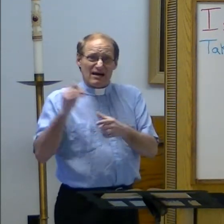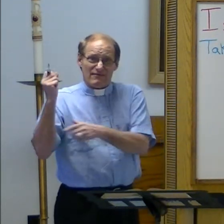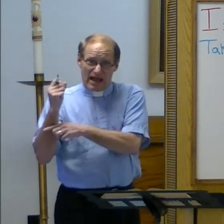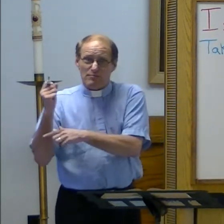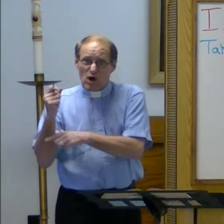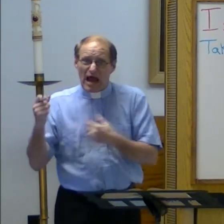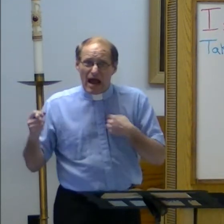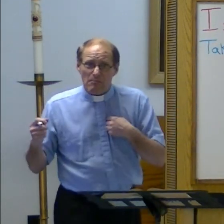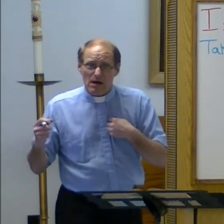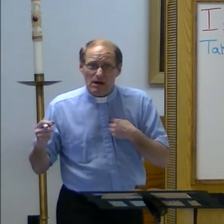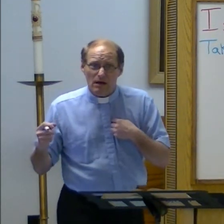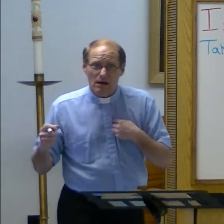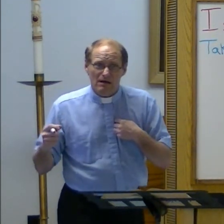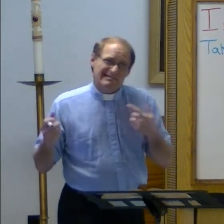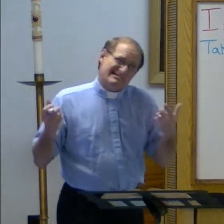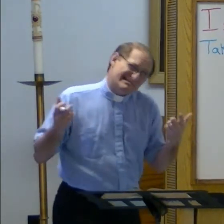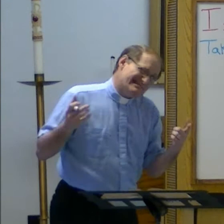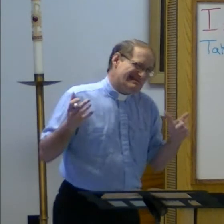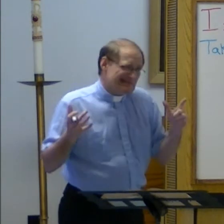Son of Abraham.